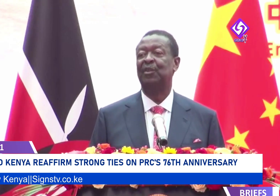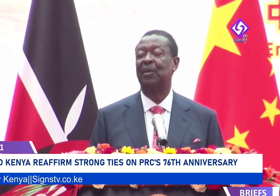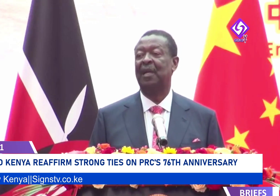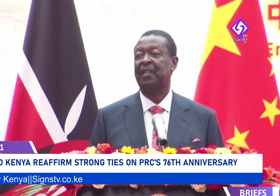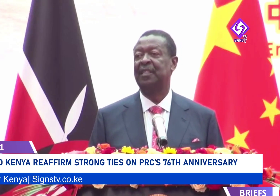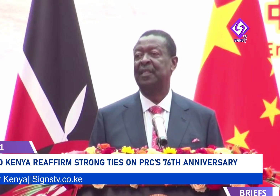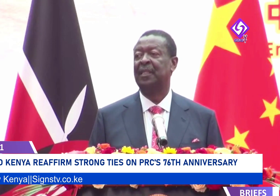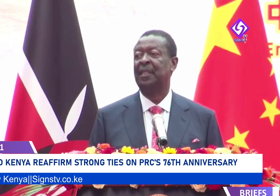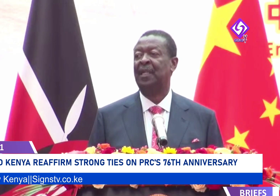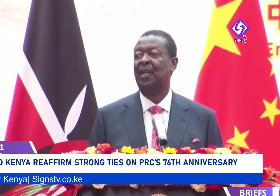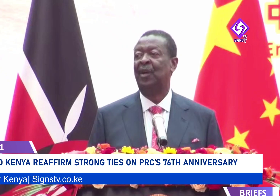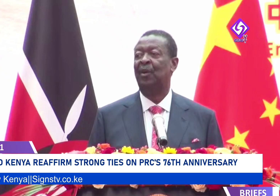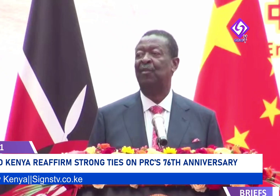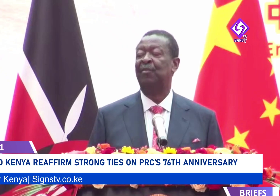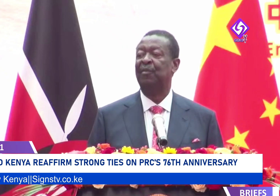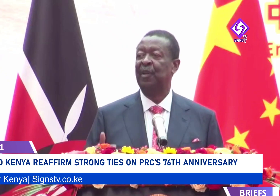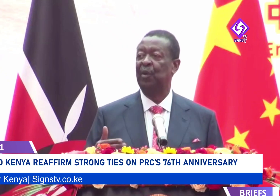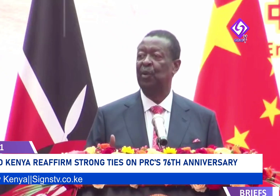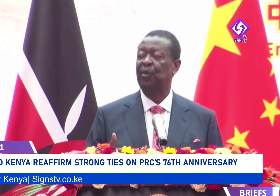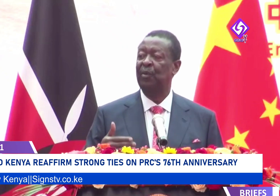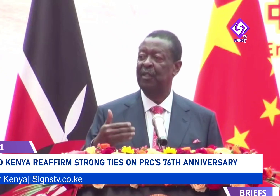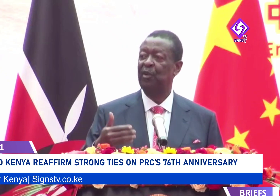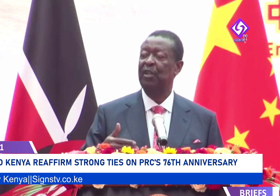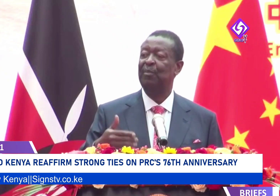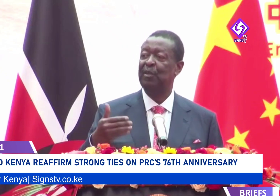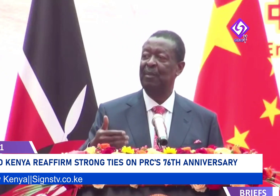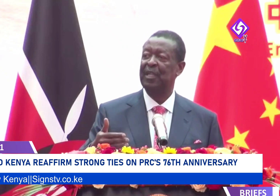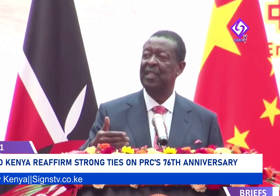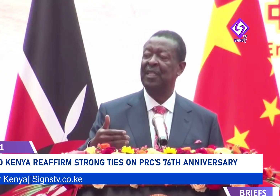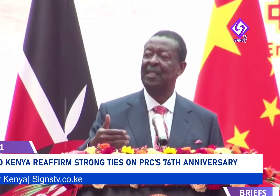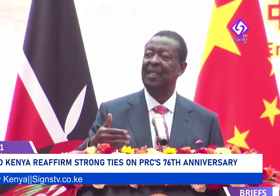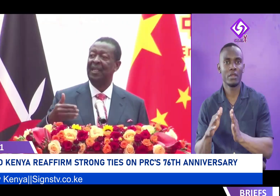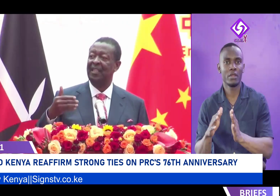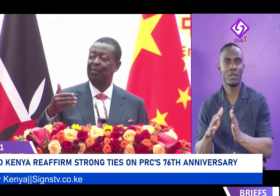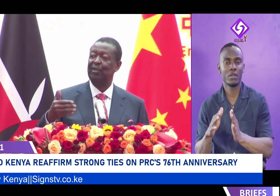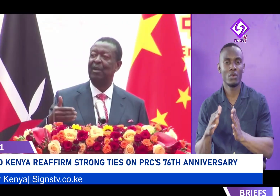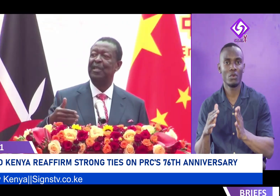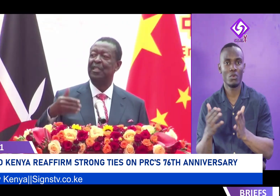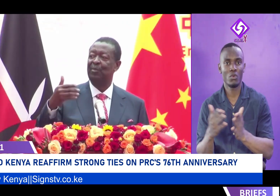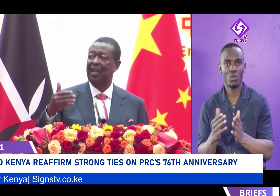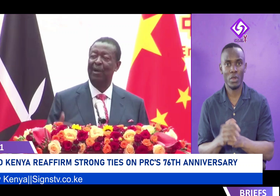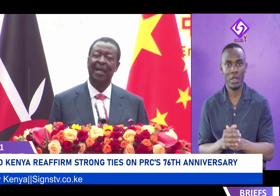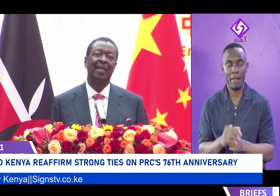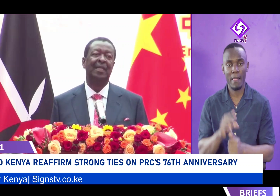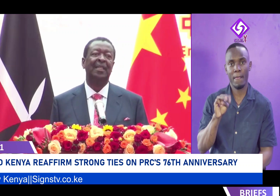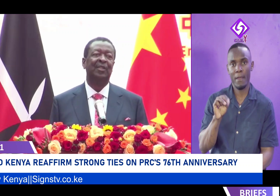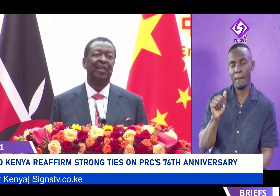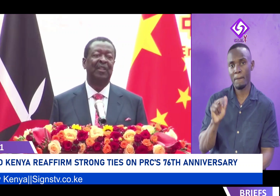dual carriaging of the road, Rironi-Mau Summit, then Mau Summit to Malaba, so that